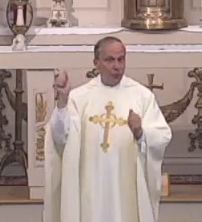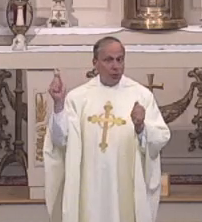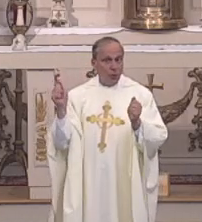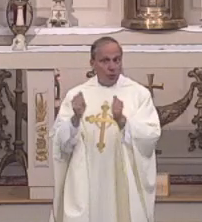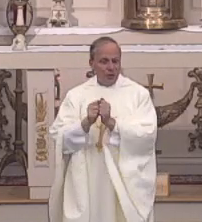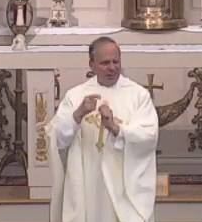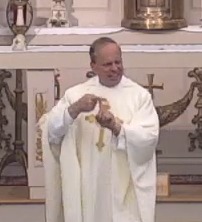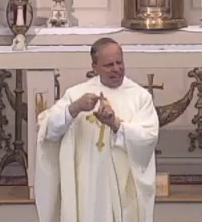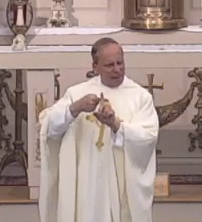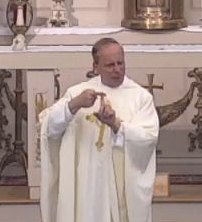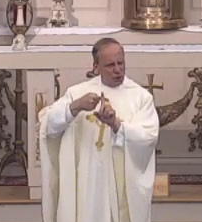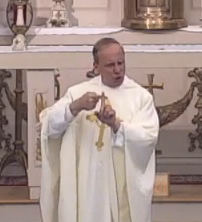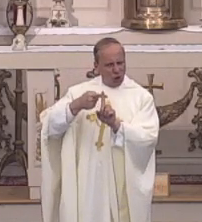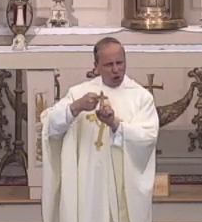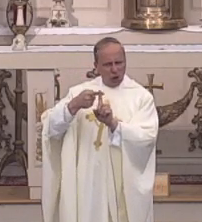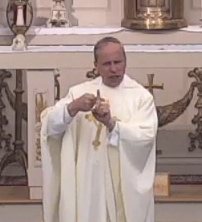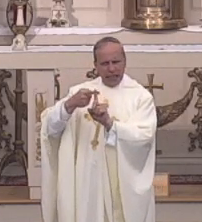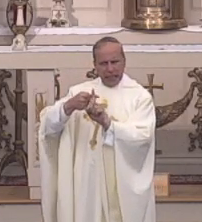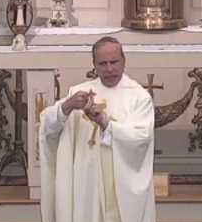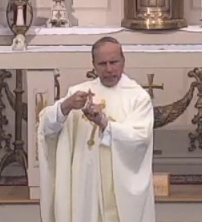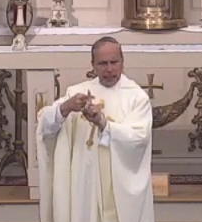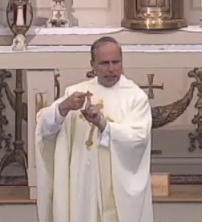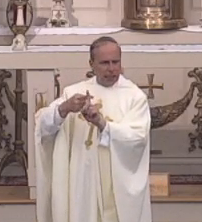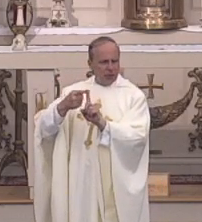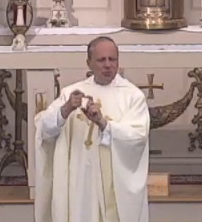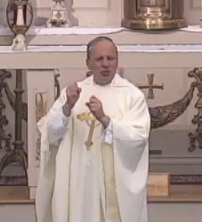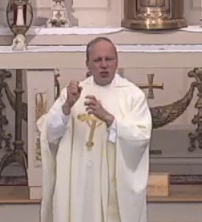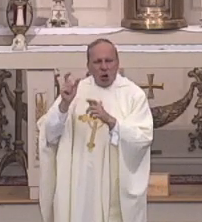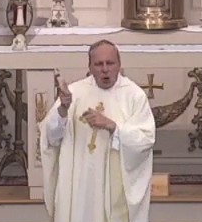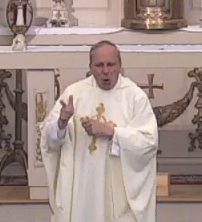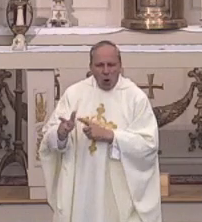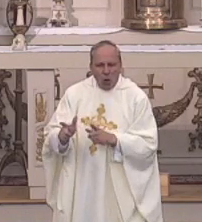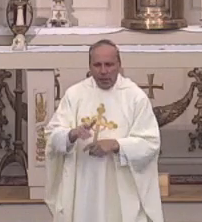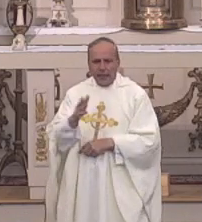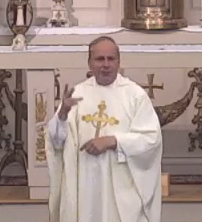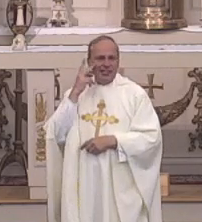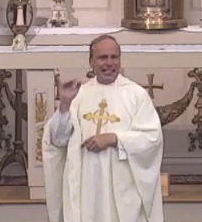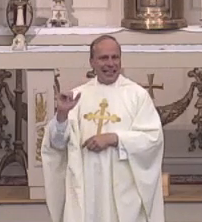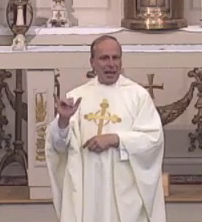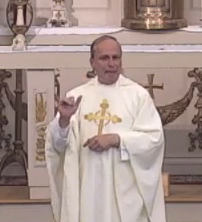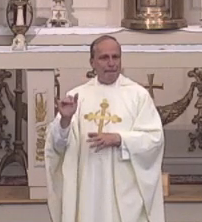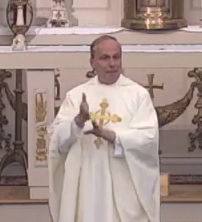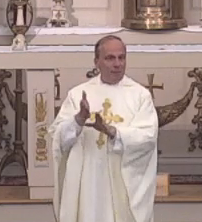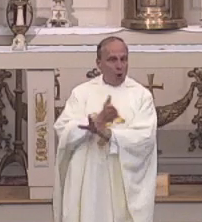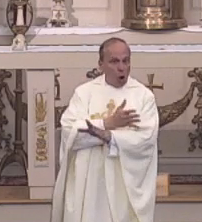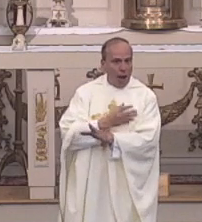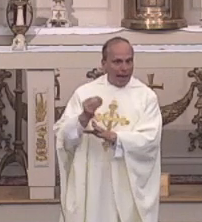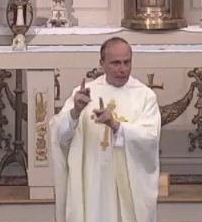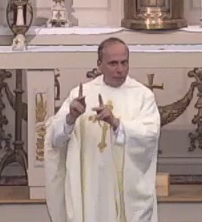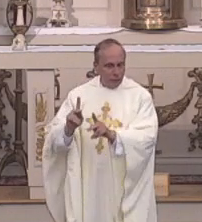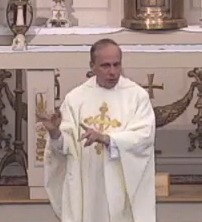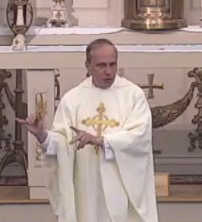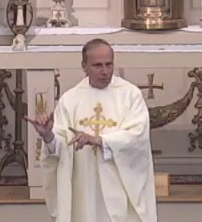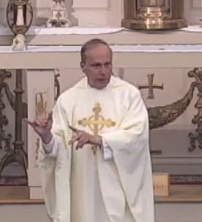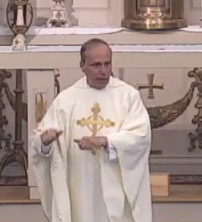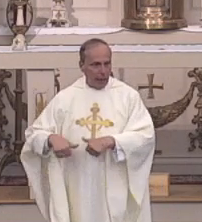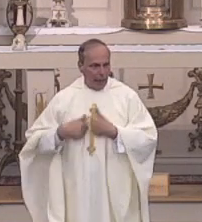His heartbeat was so low, his core temperature, rather, was so low that they had never seen a person